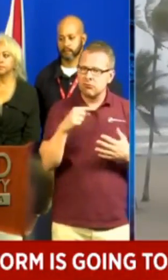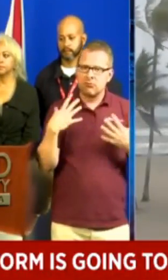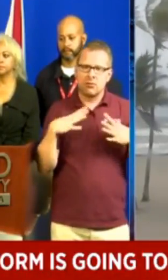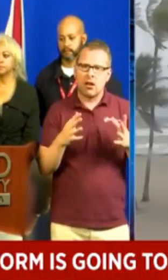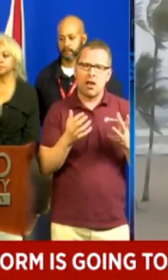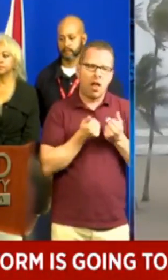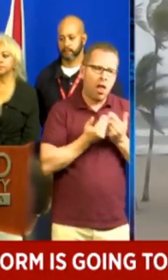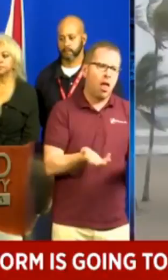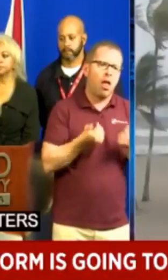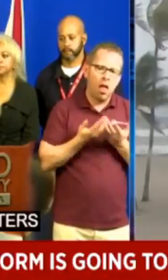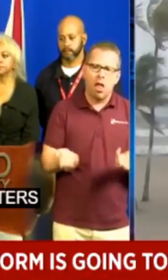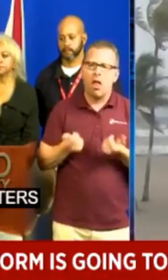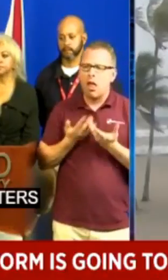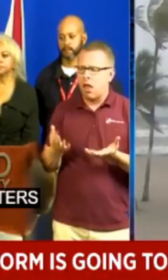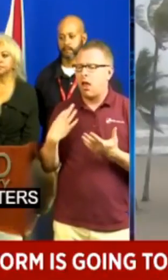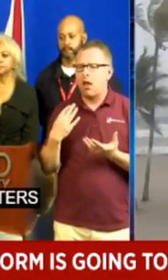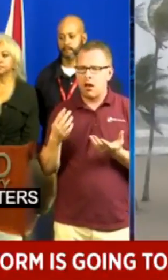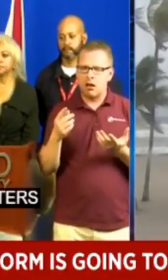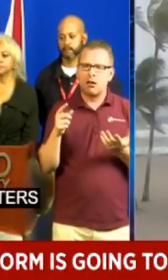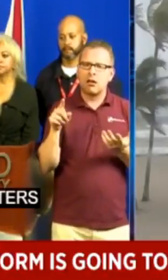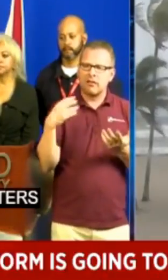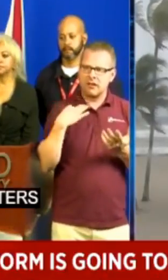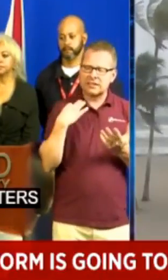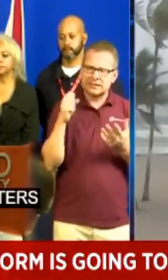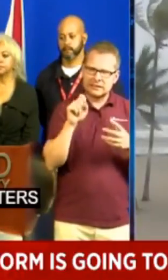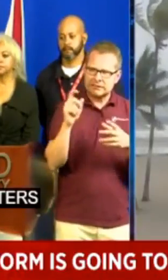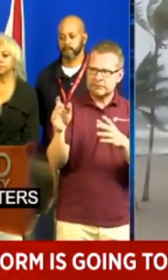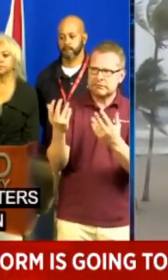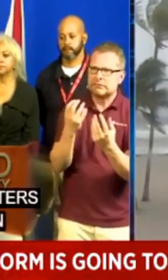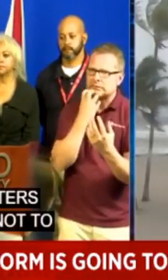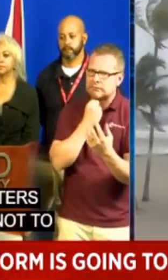post-storm. So we are opening shelters as needed